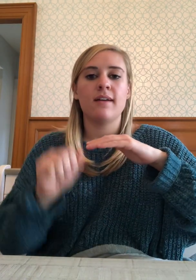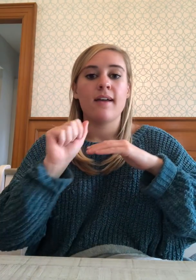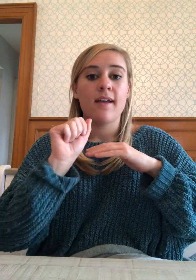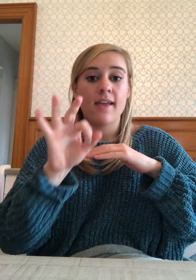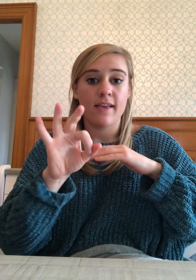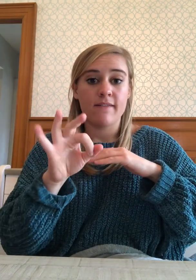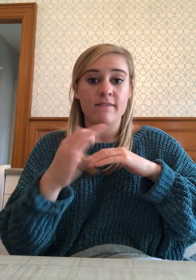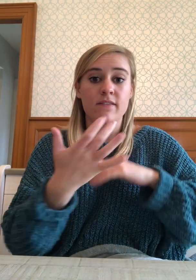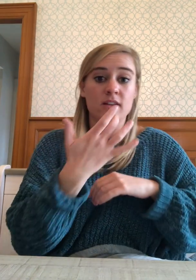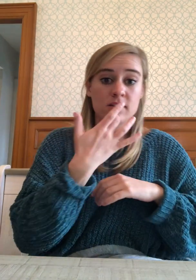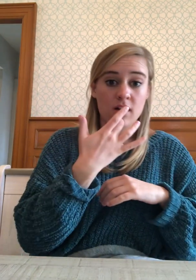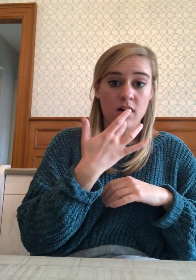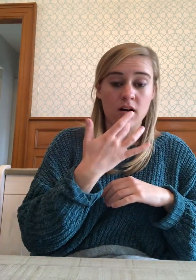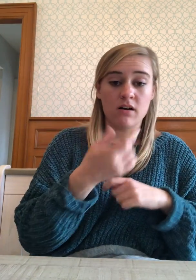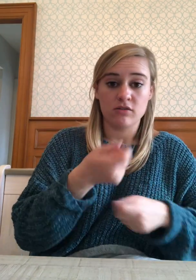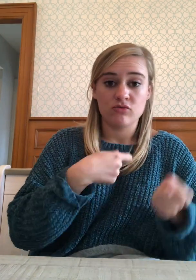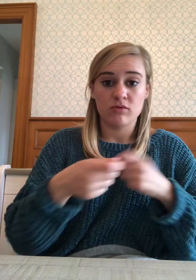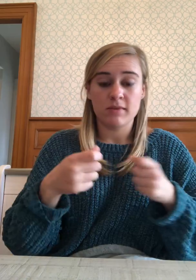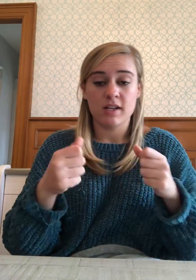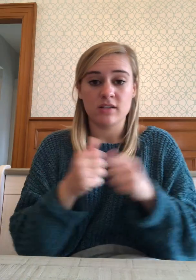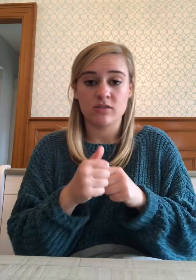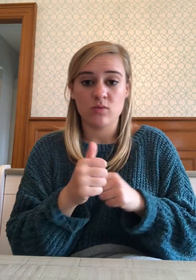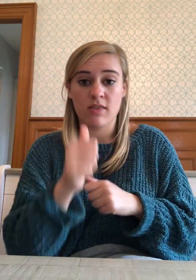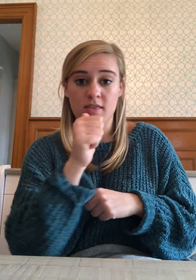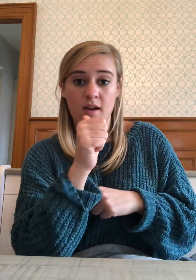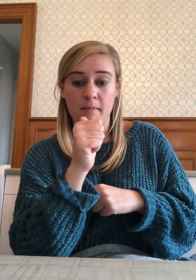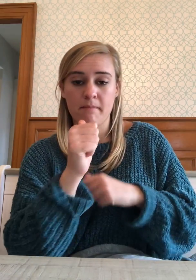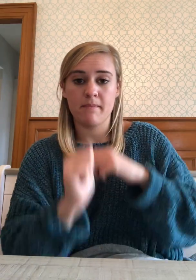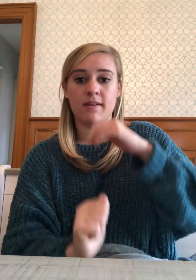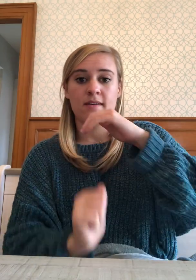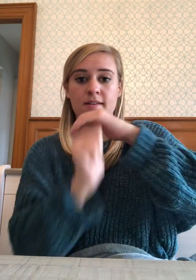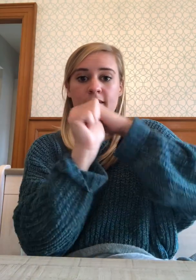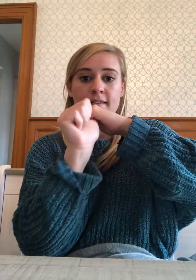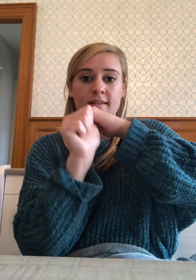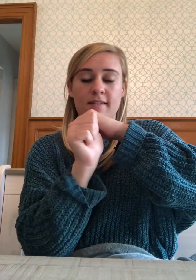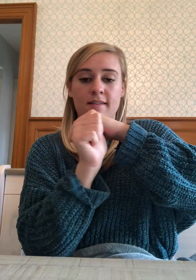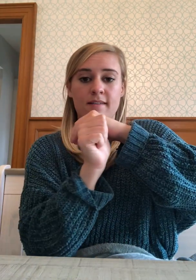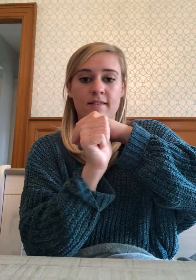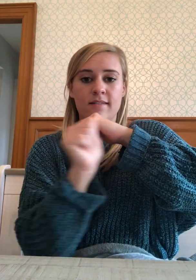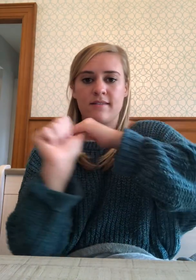tongue, there's not this squishing out effect, if you will, of tongue